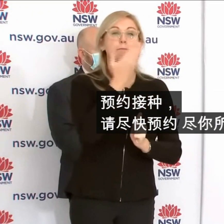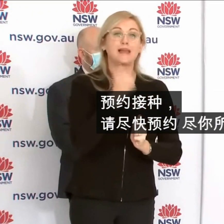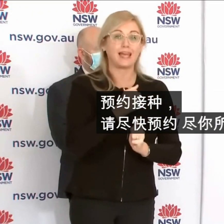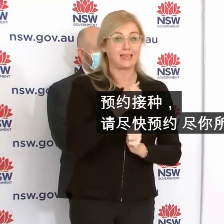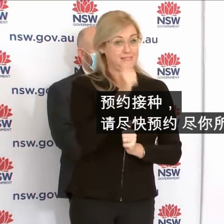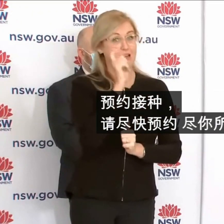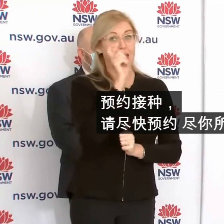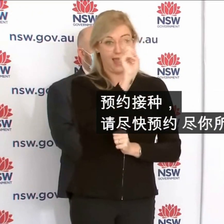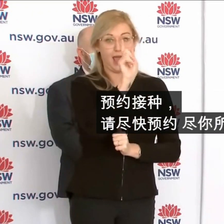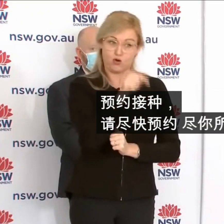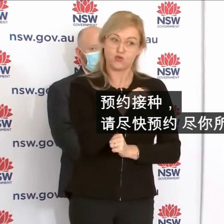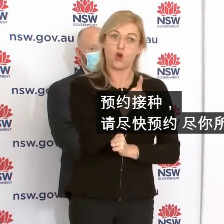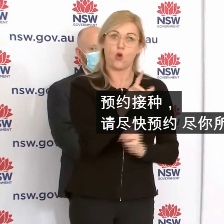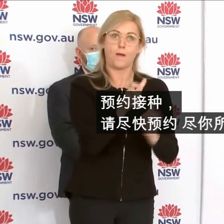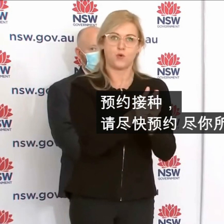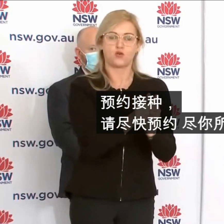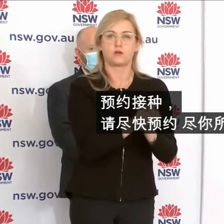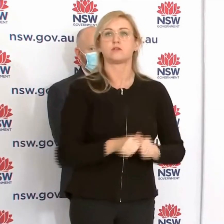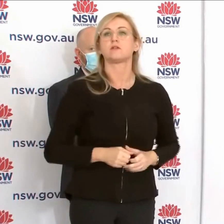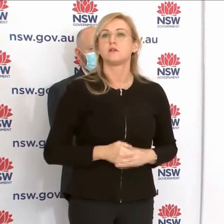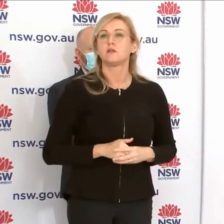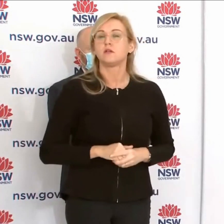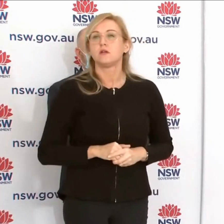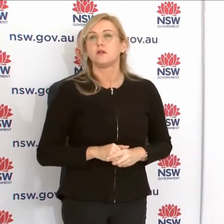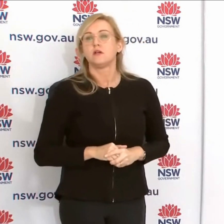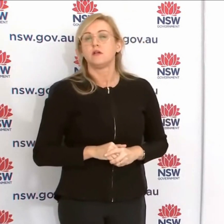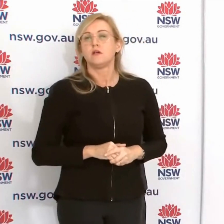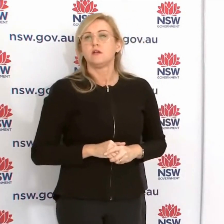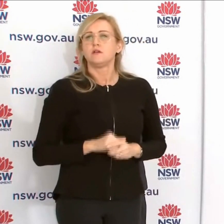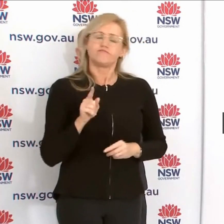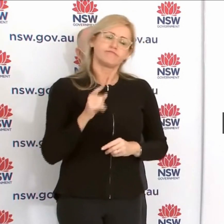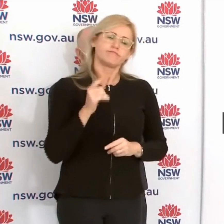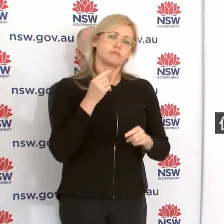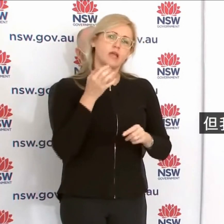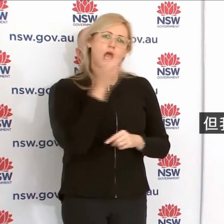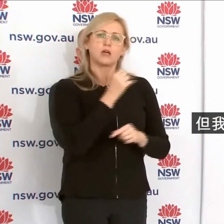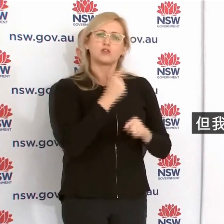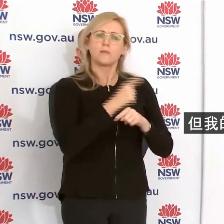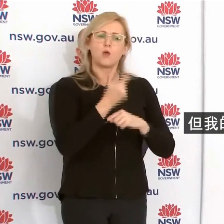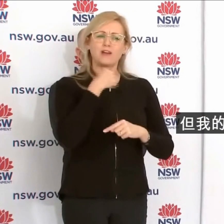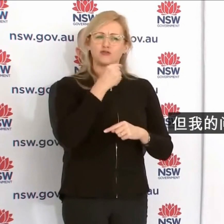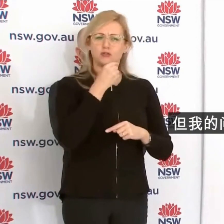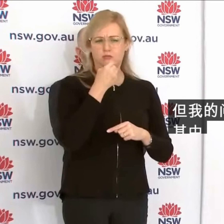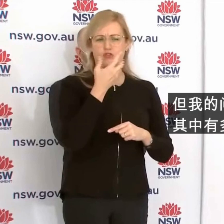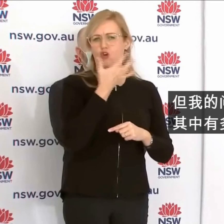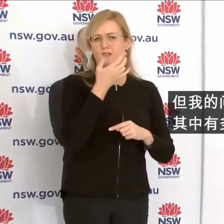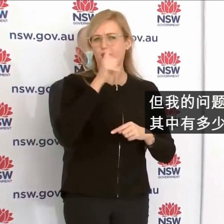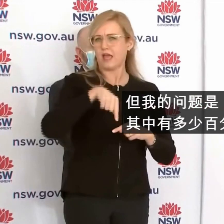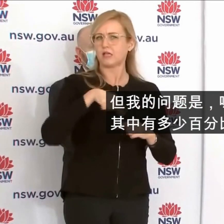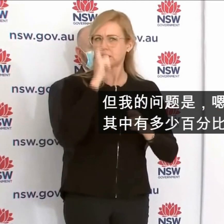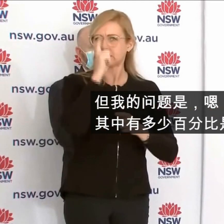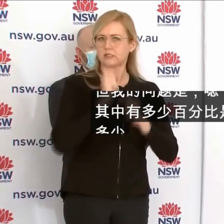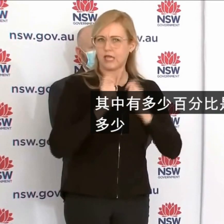as soon as you can. 19,000 tests. But my question is, what percentage of those